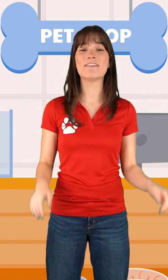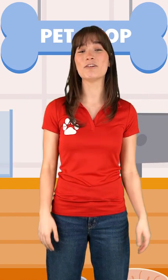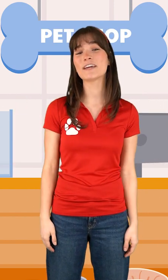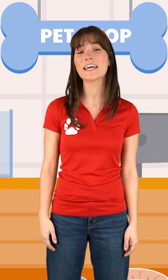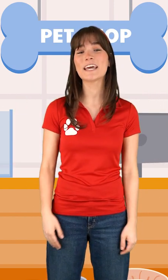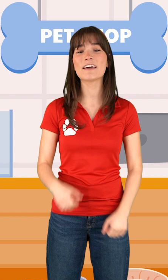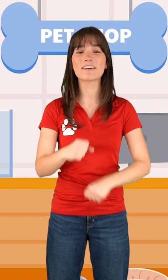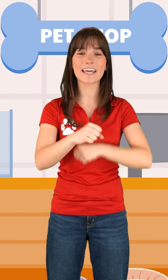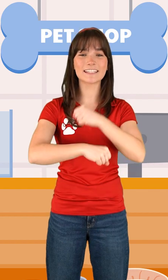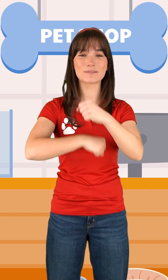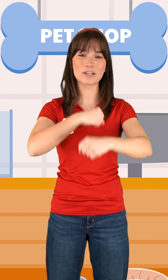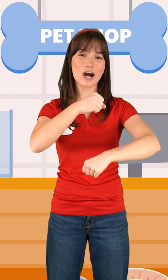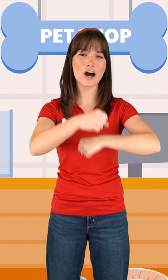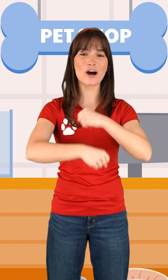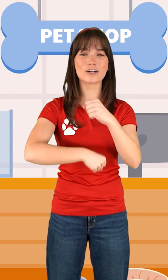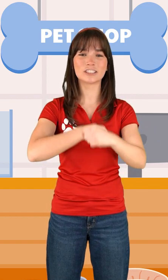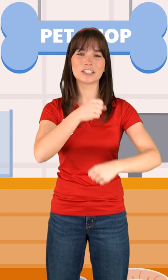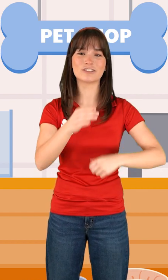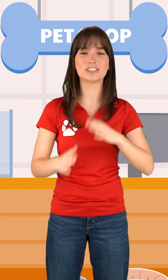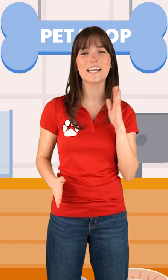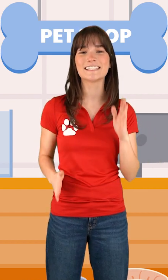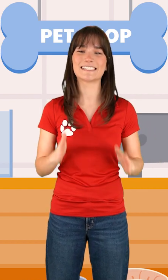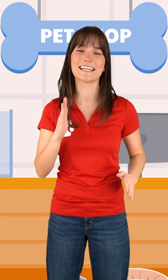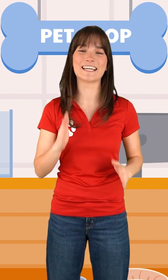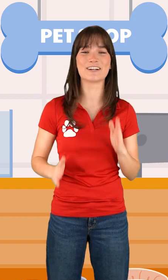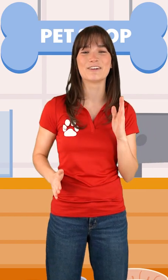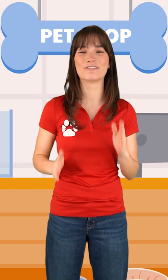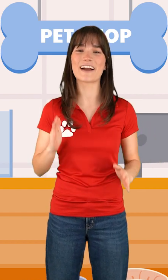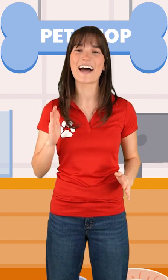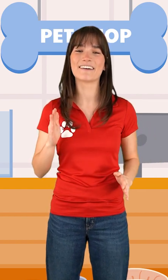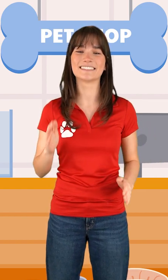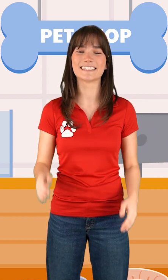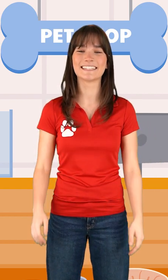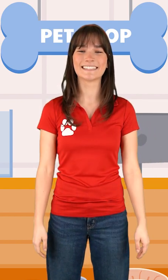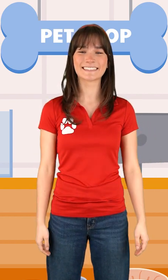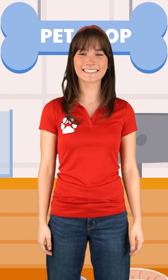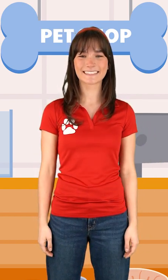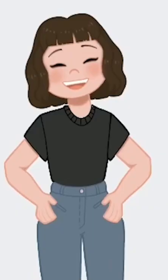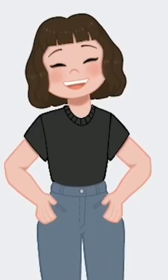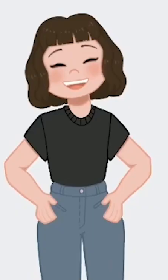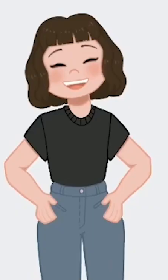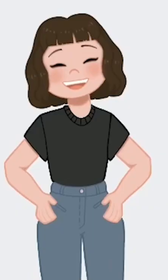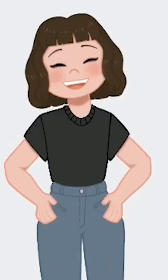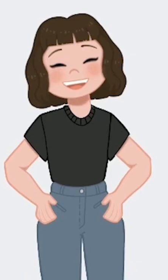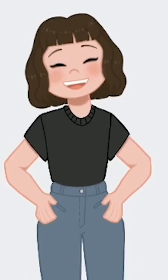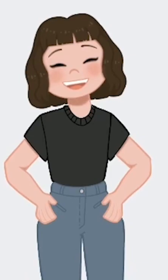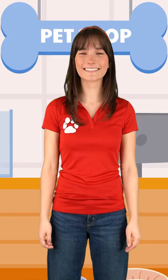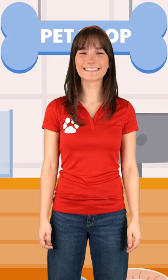you give a cat some yarn, she'll chase it around. Now you sing along.